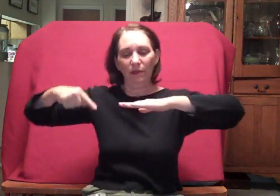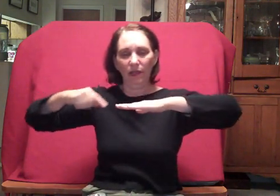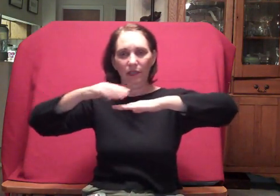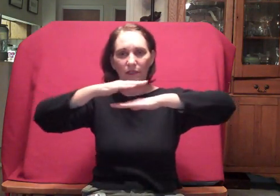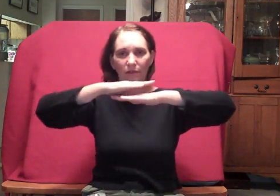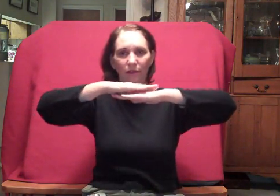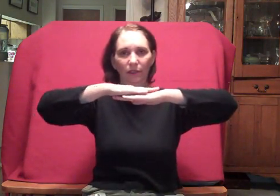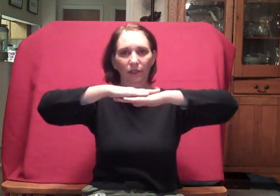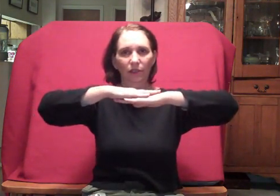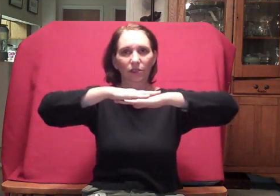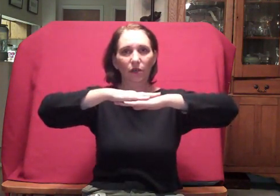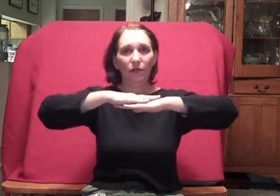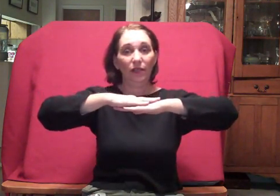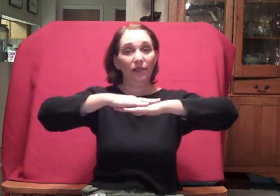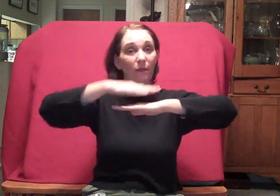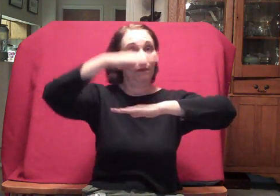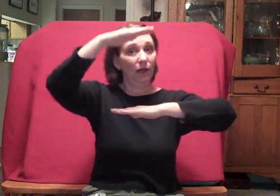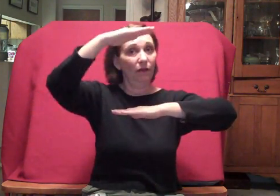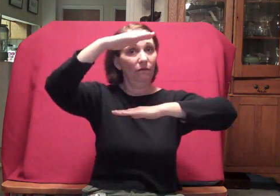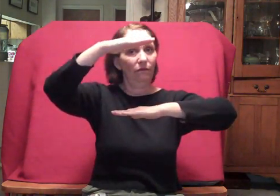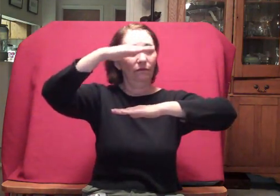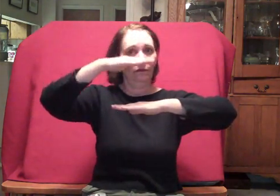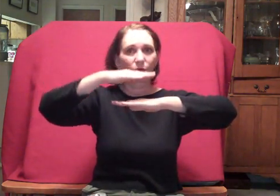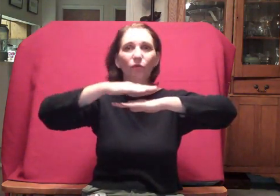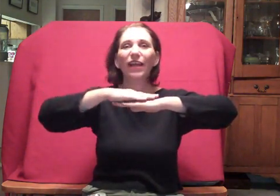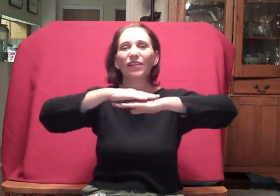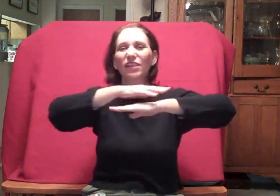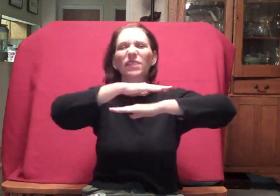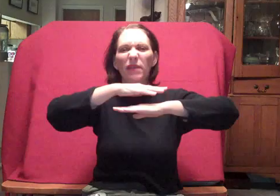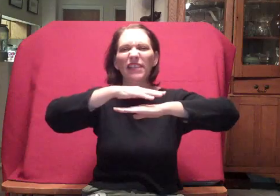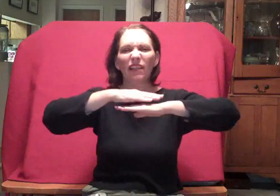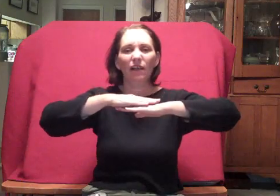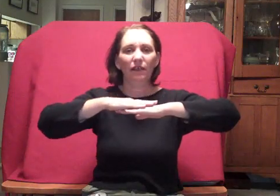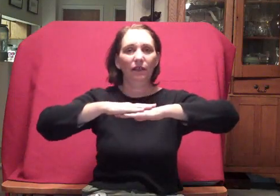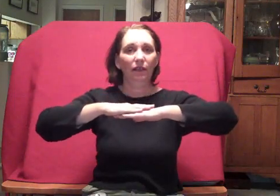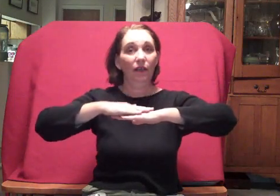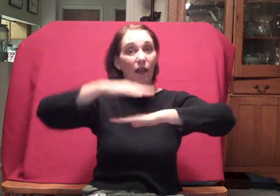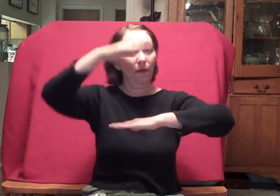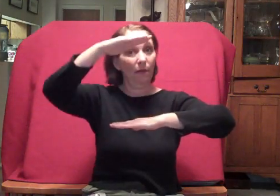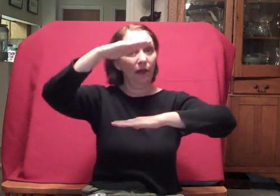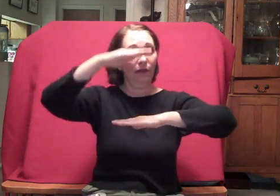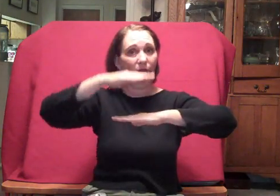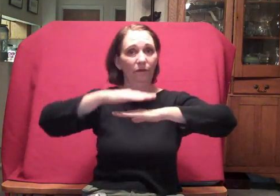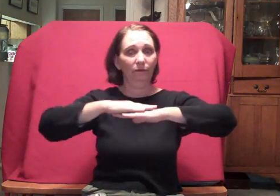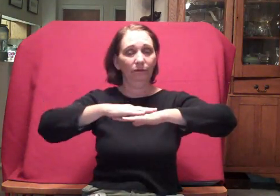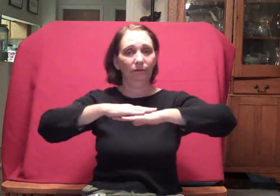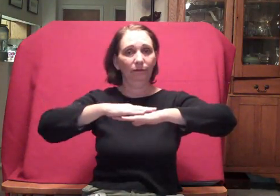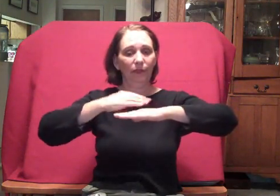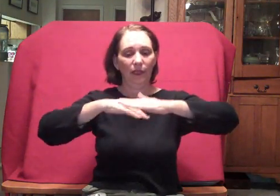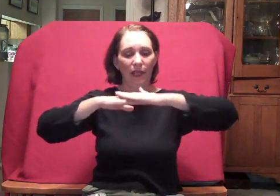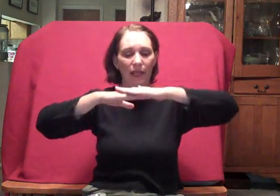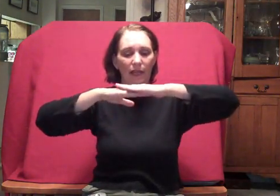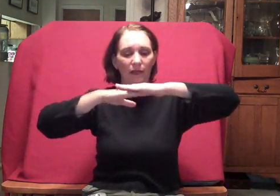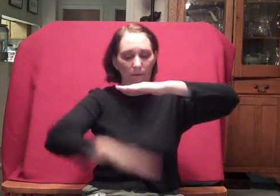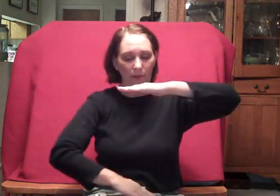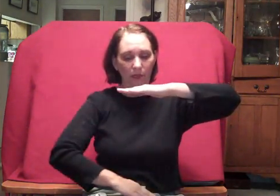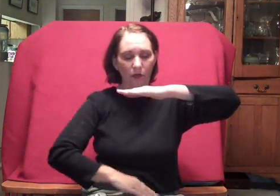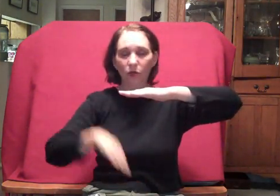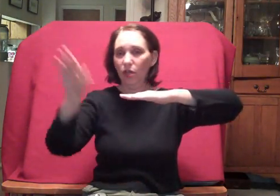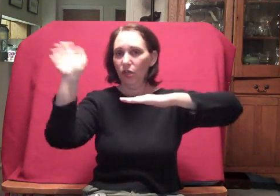timeline here. So it is above, or actually a space line. Above and below.